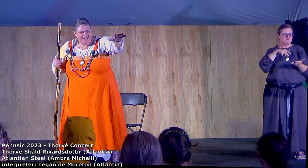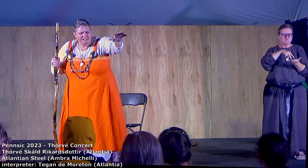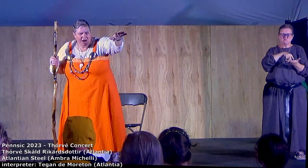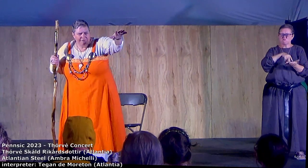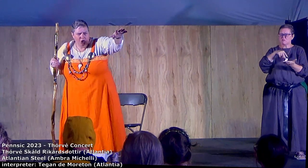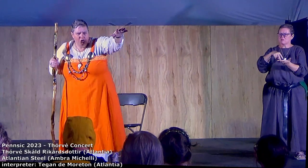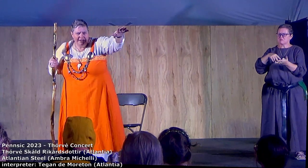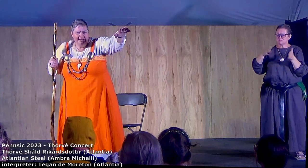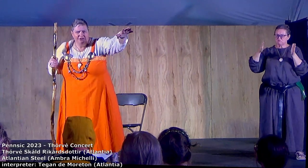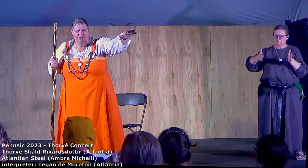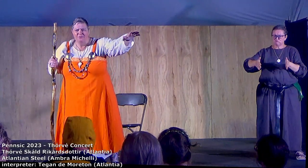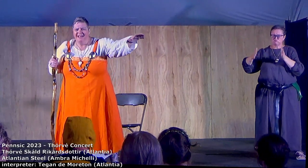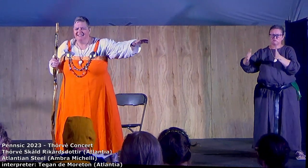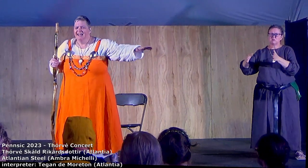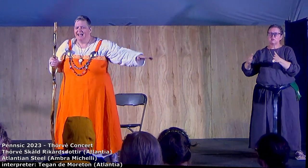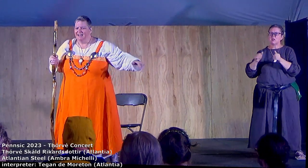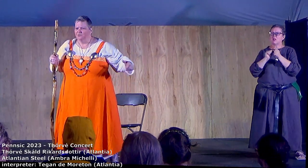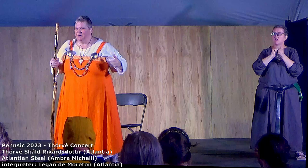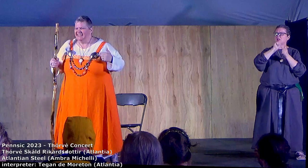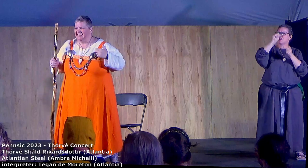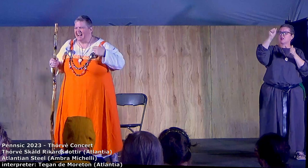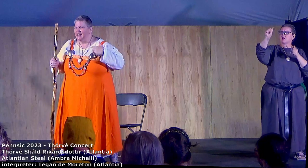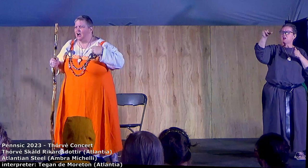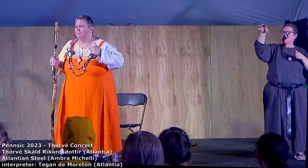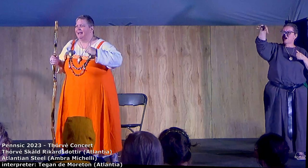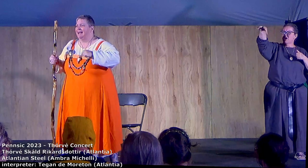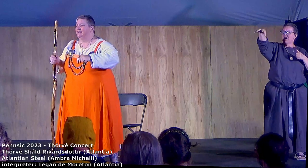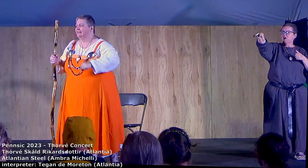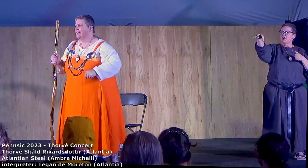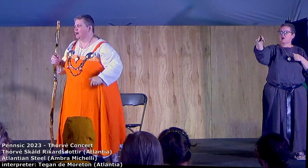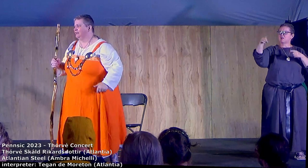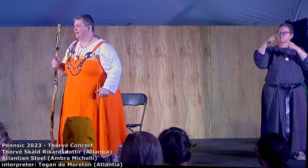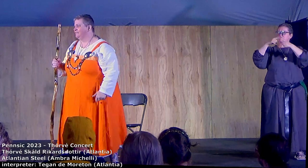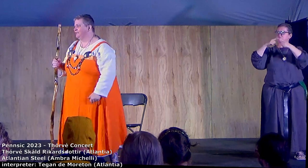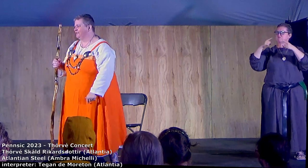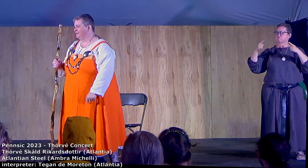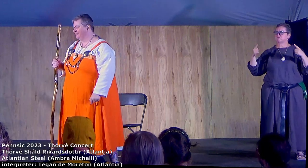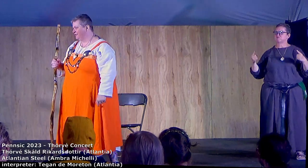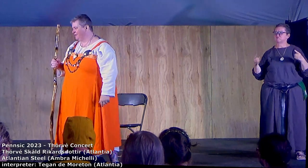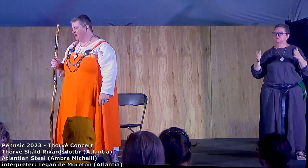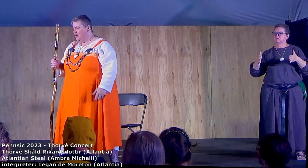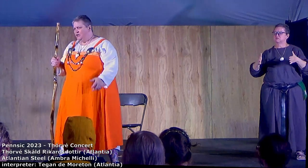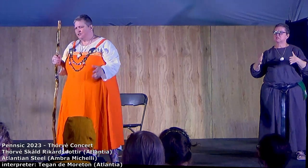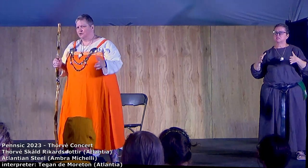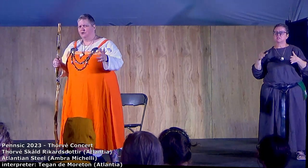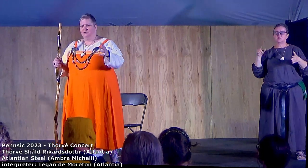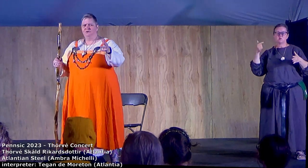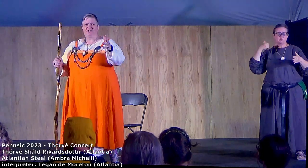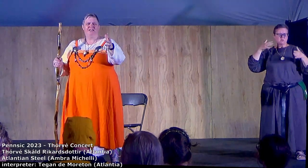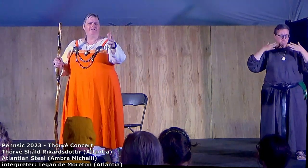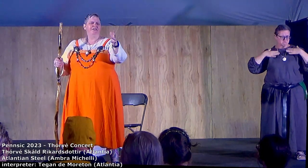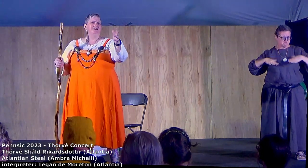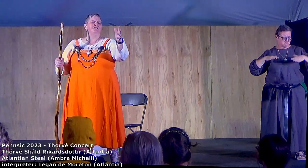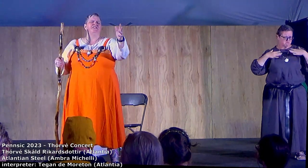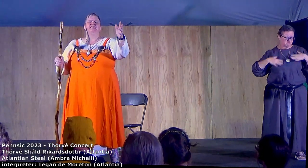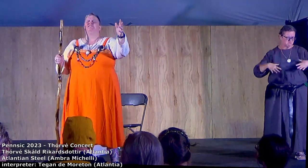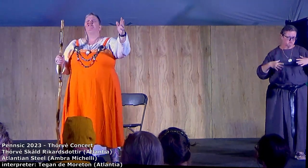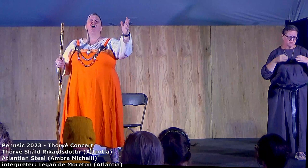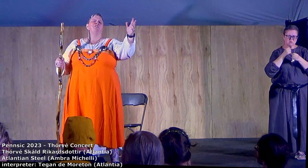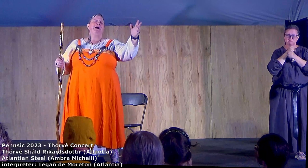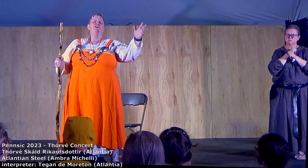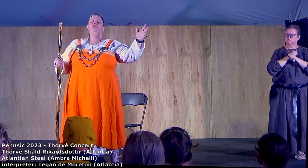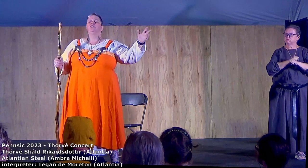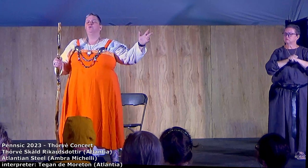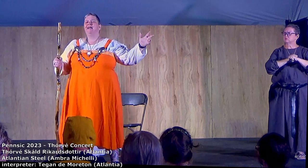the distance, our foemen await as we don our mail and our leather. Soon shall the fields of